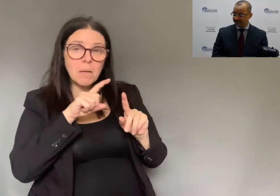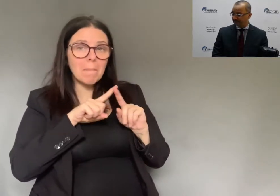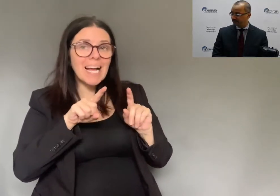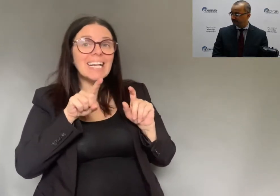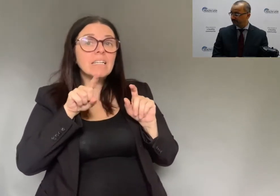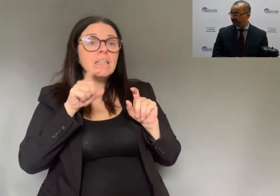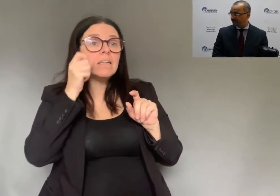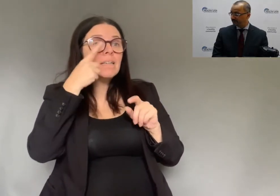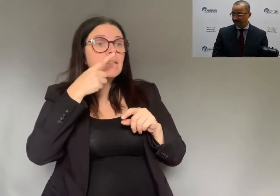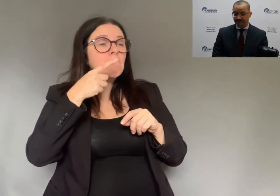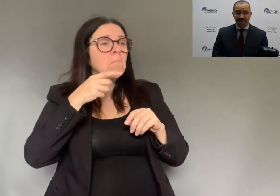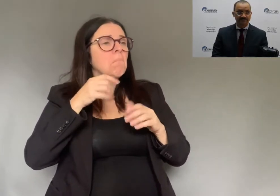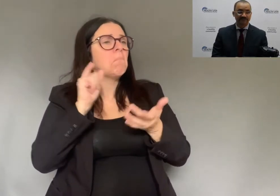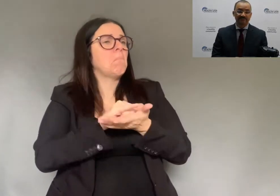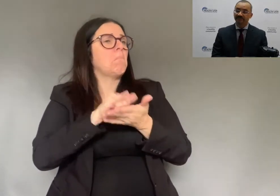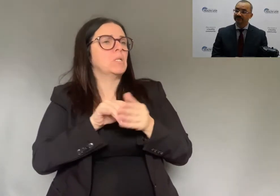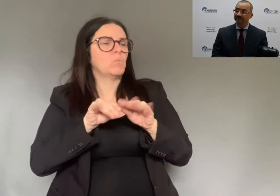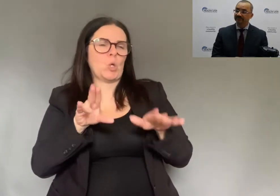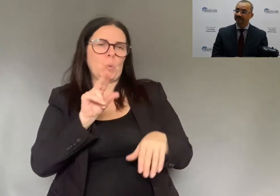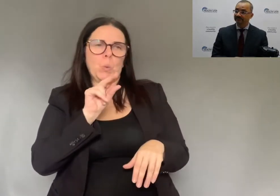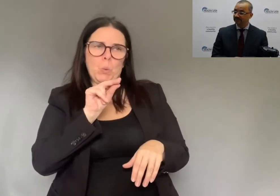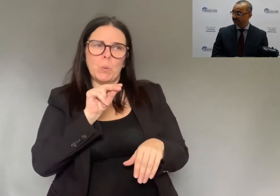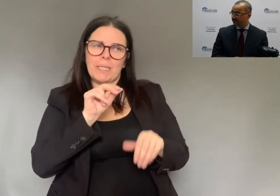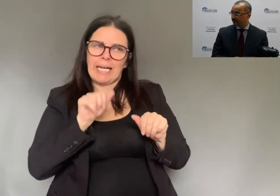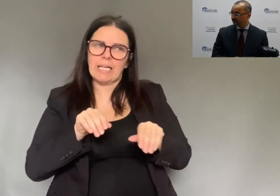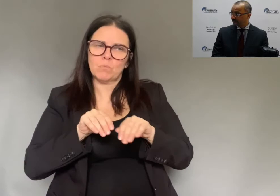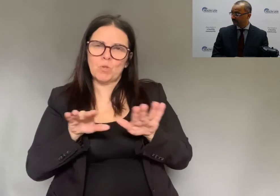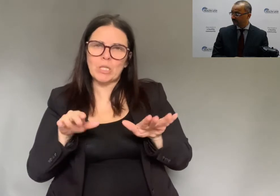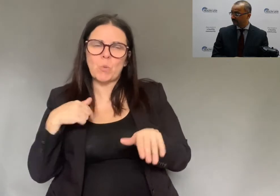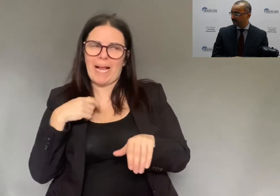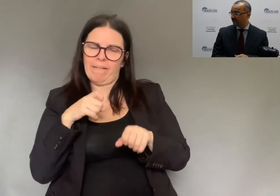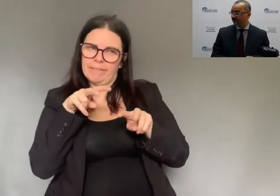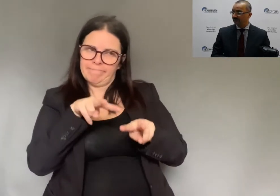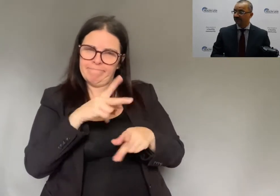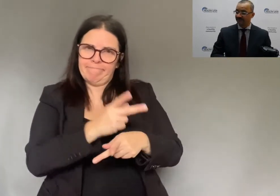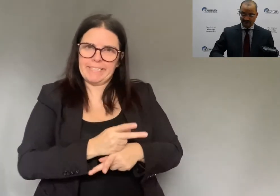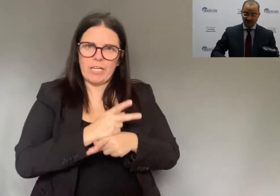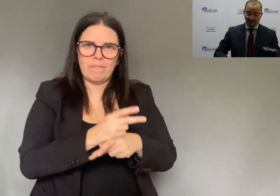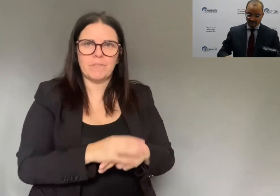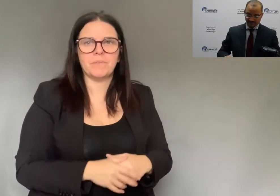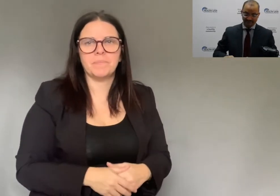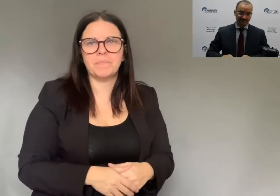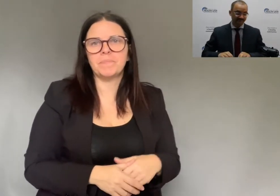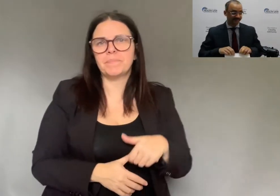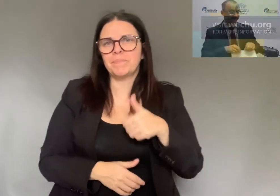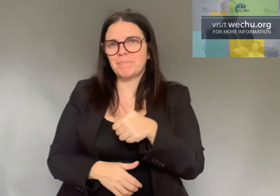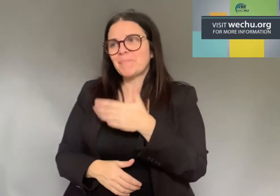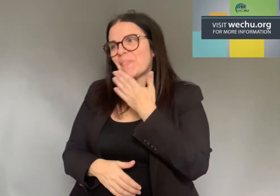Thank you. Thank you, everyone. Thank you.